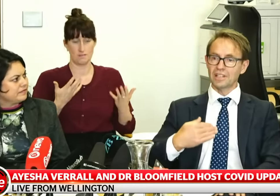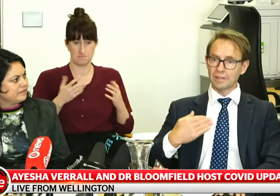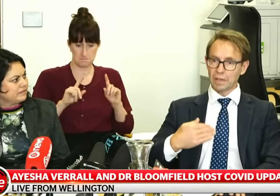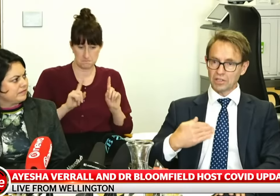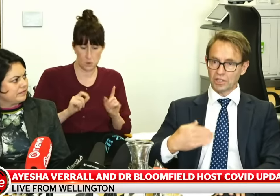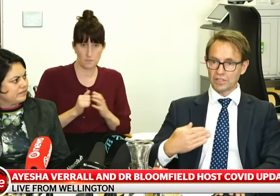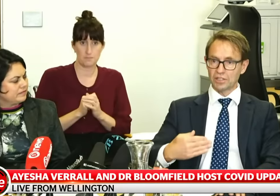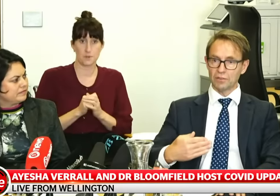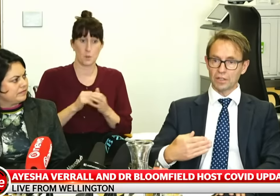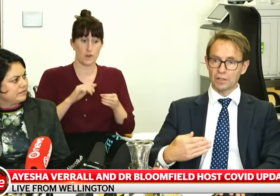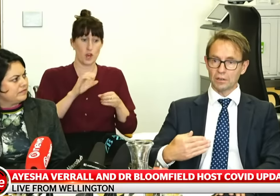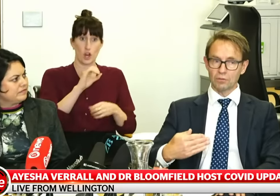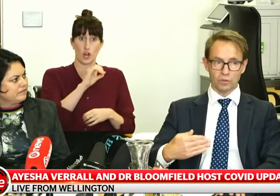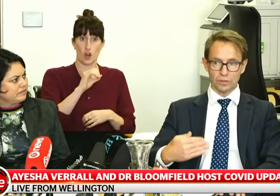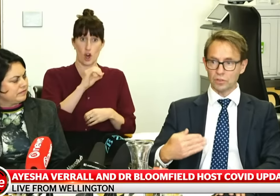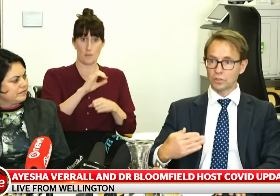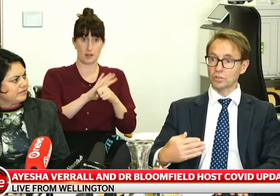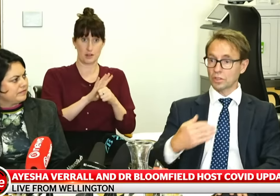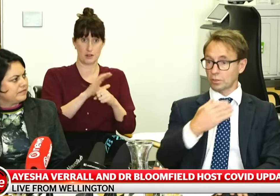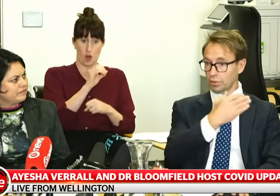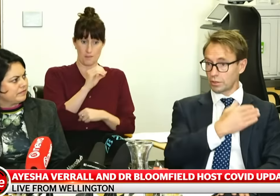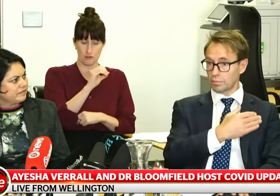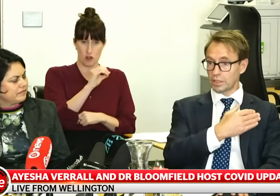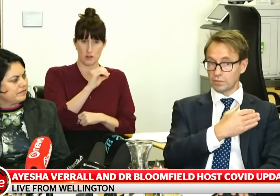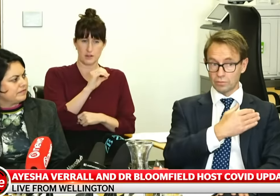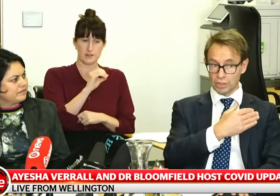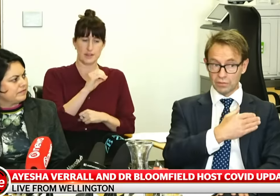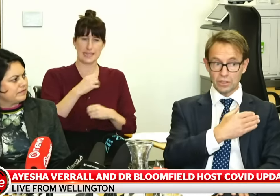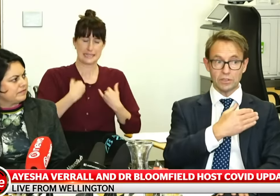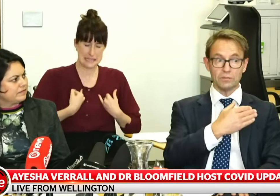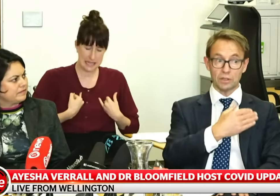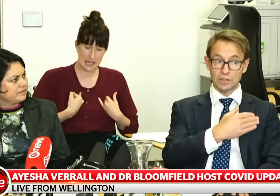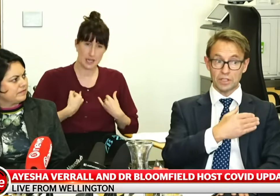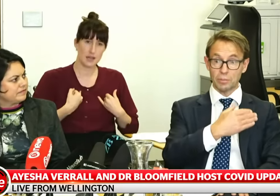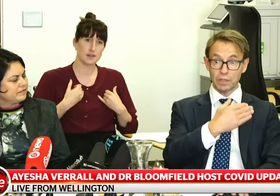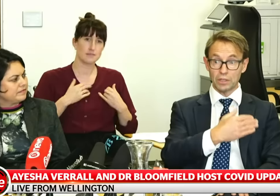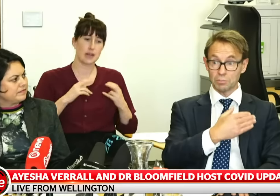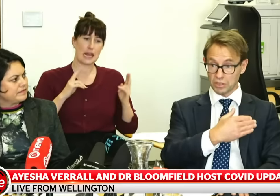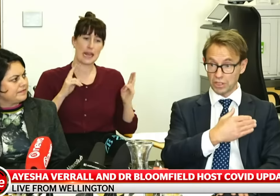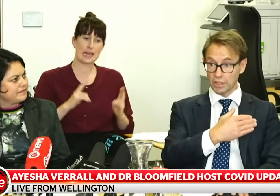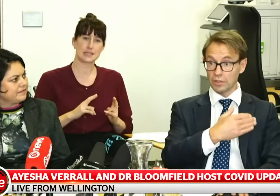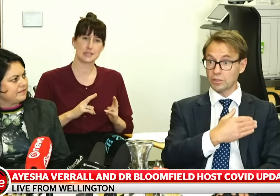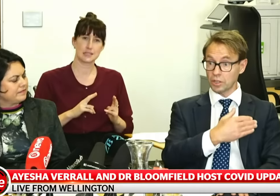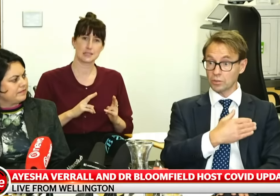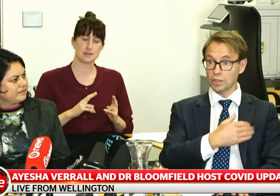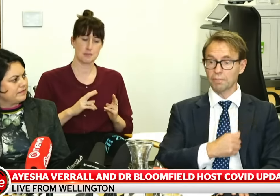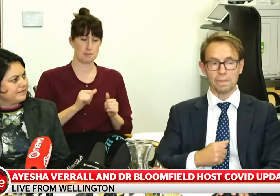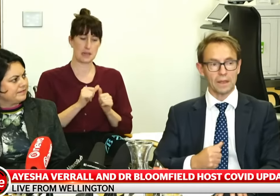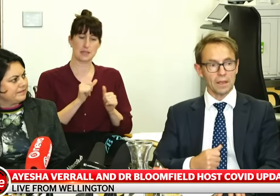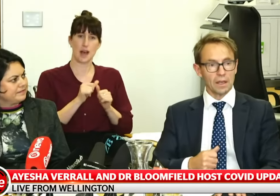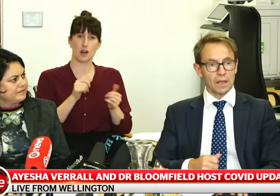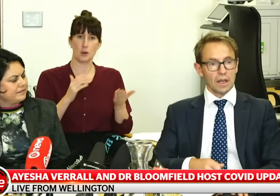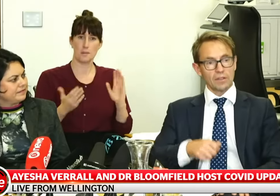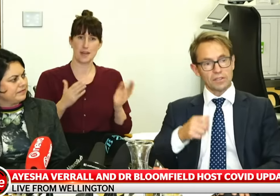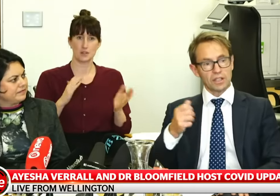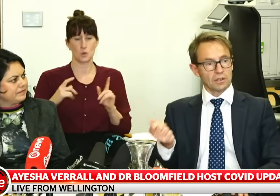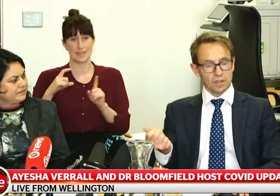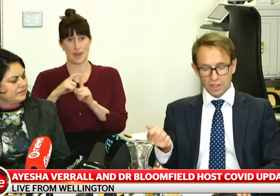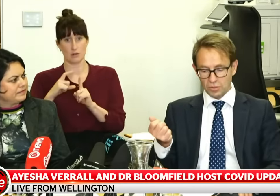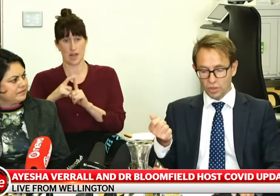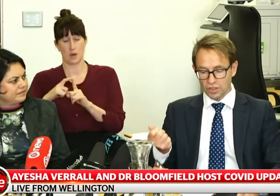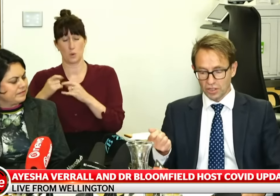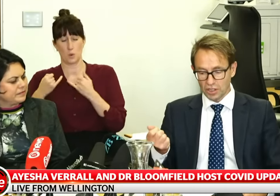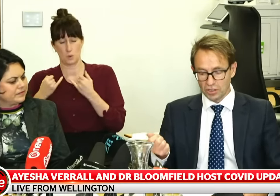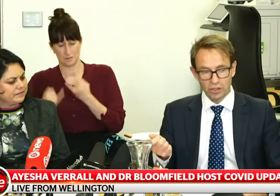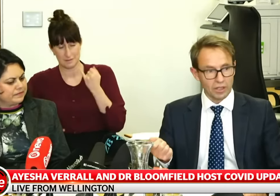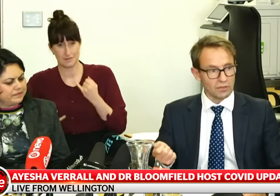was much less severe for individuals than the previous variants had been, in particular than Delta. And the second thing